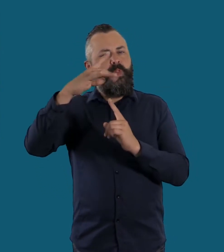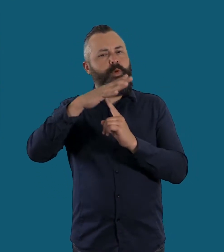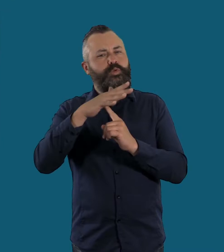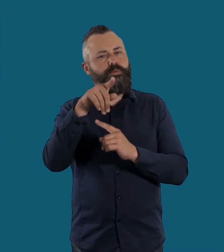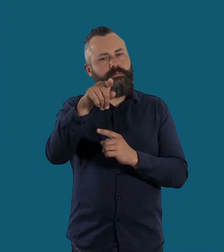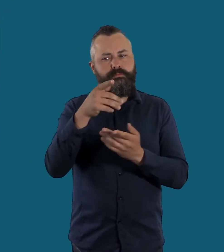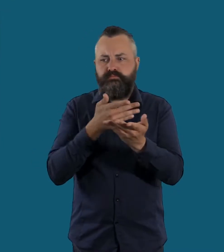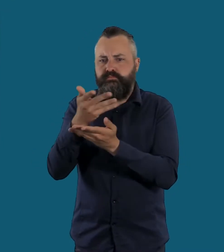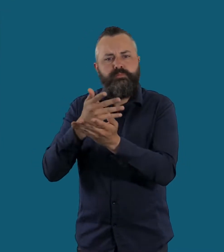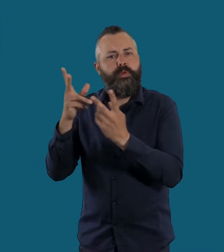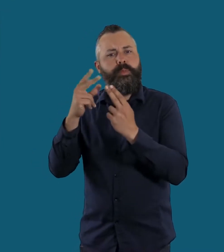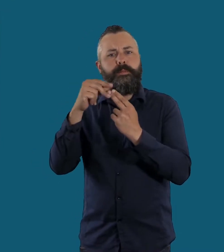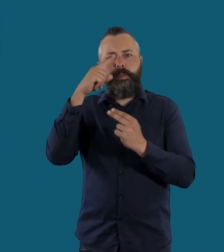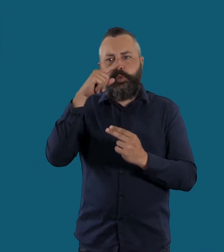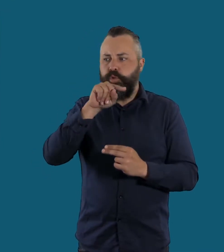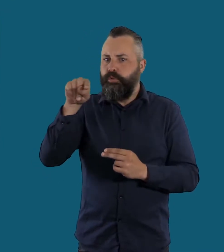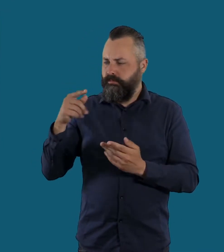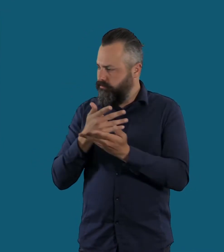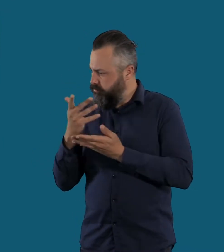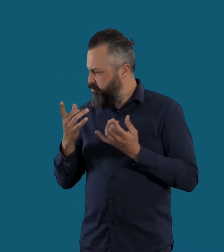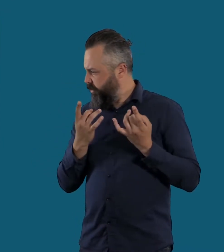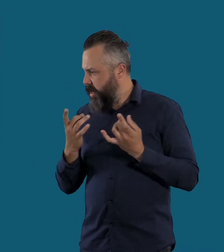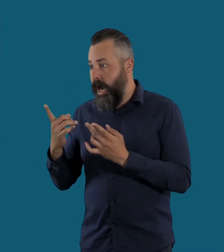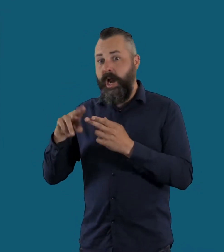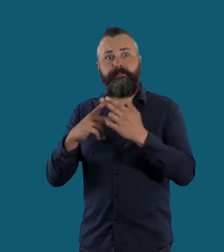It's important to discuss with others and have a plan in the event of a likely bushfire.